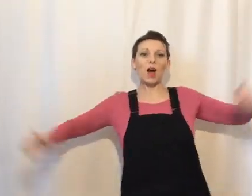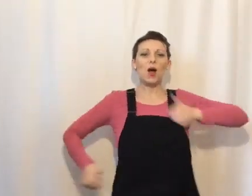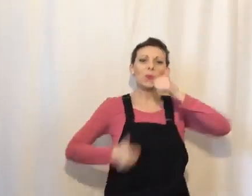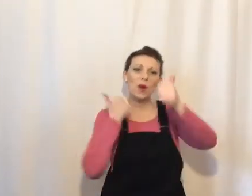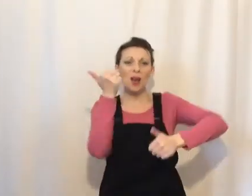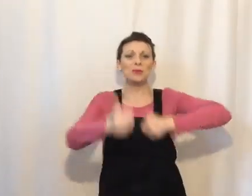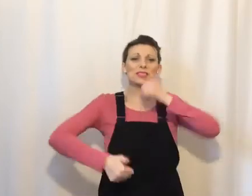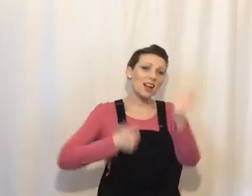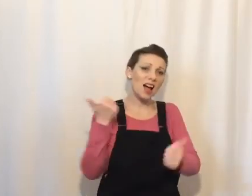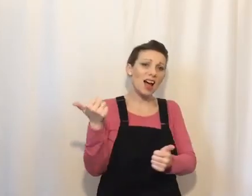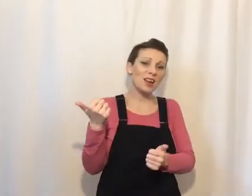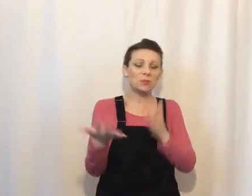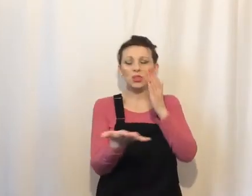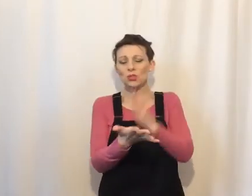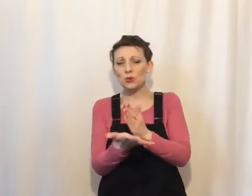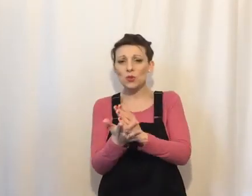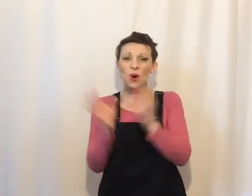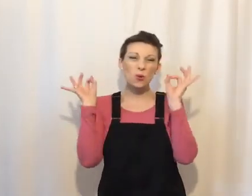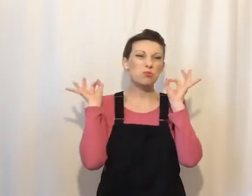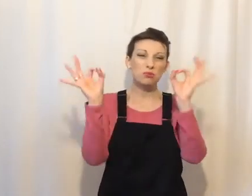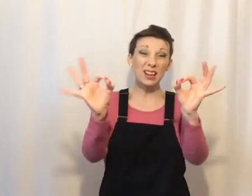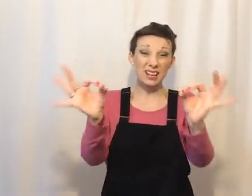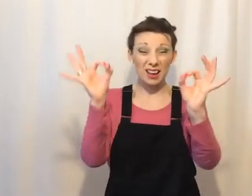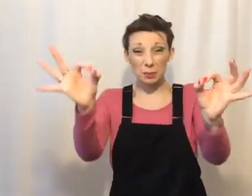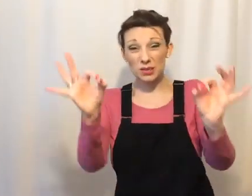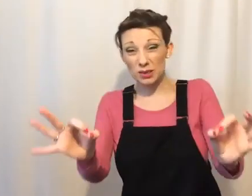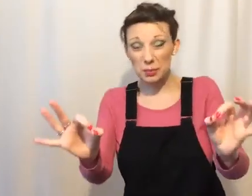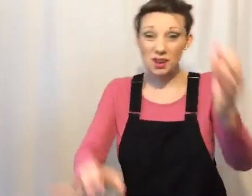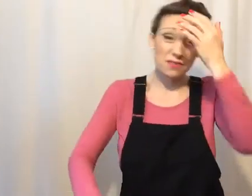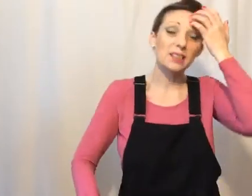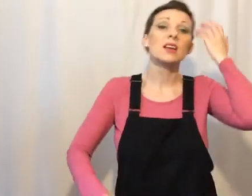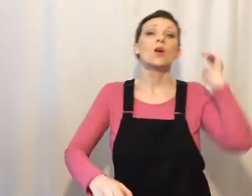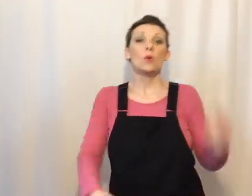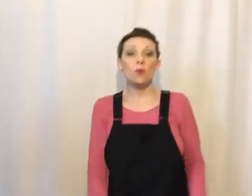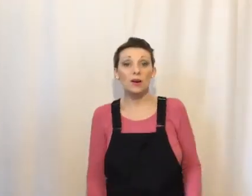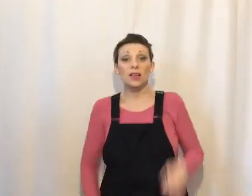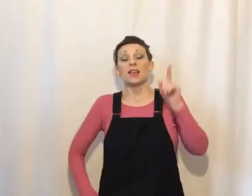Oh, well done. I'm sure you were brilliant. Absolutely perfect. Well,